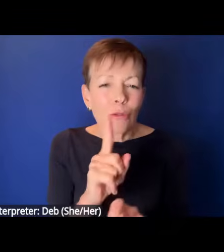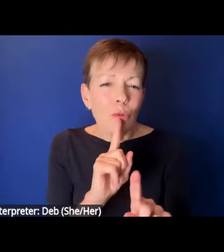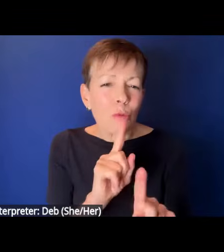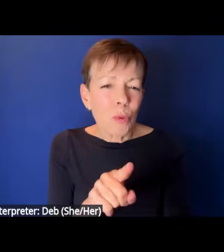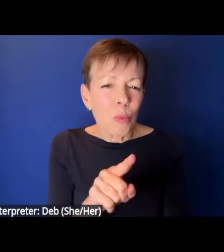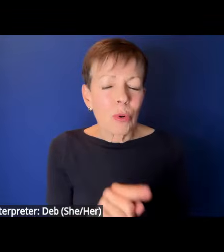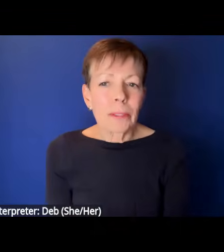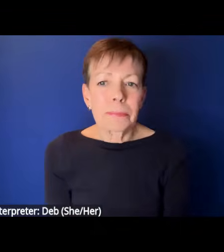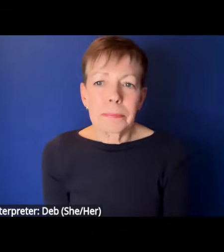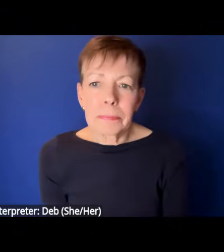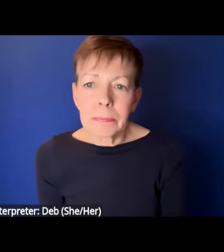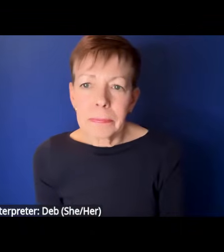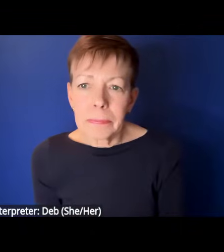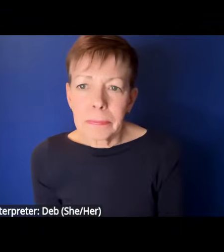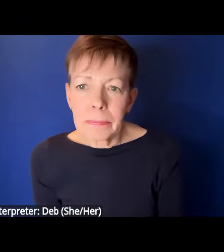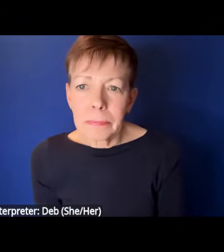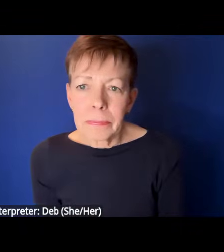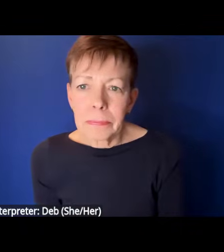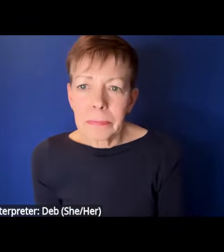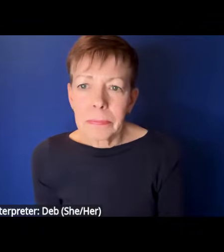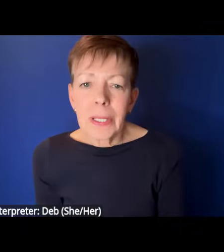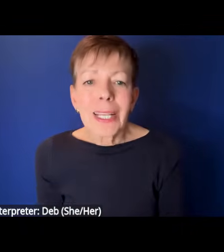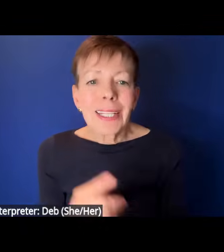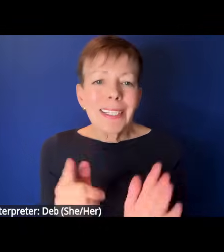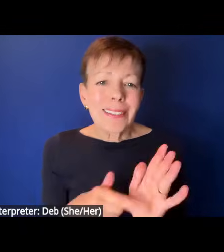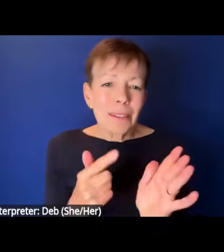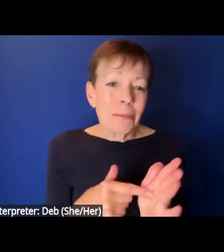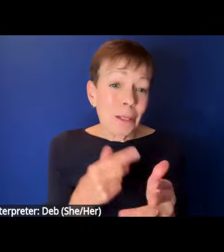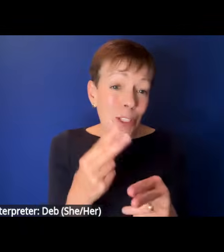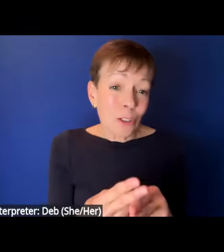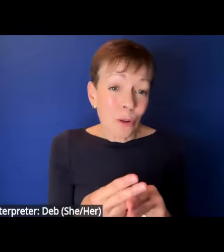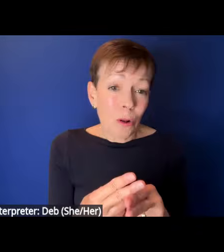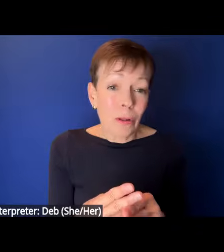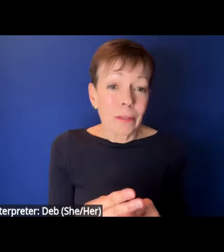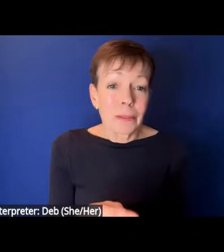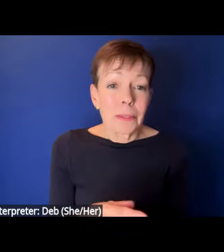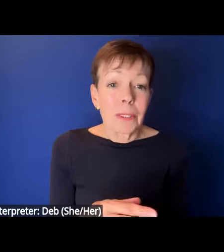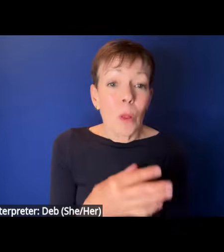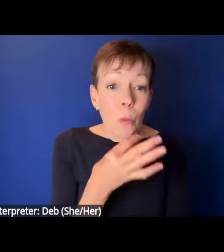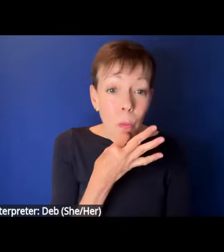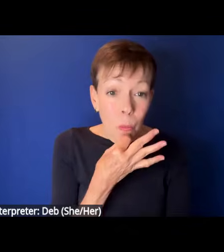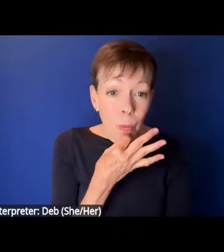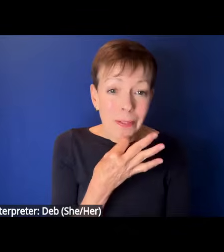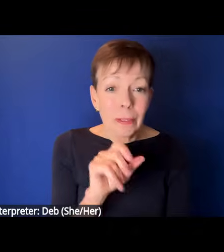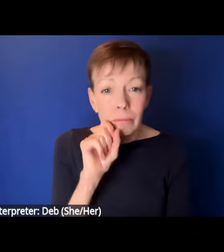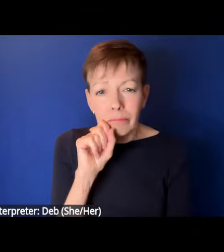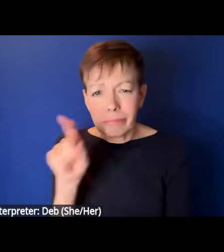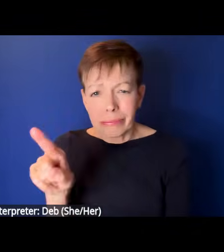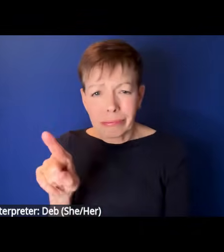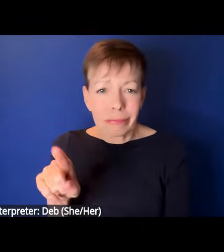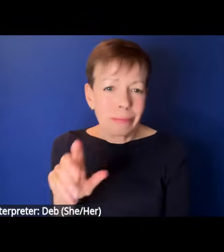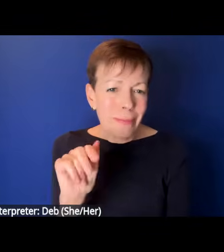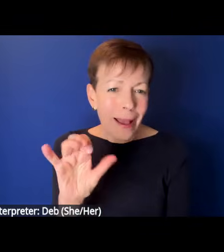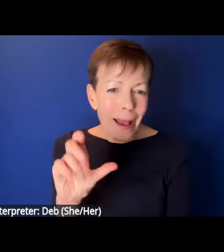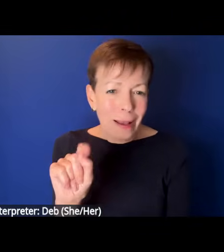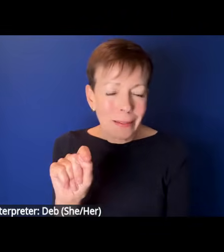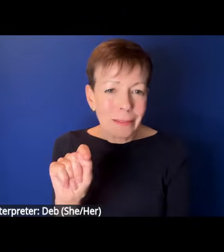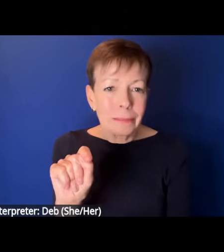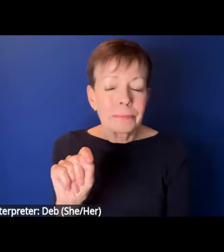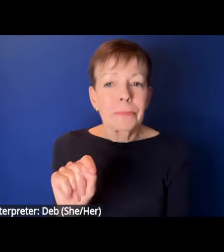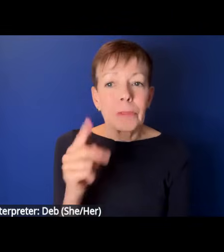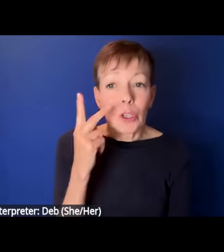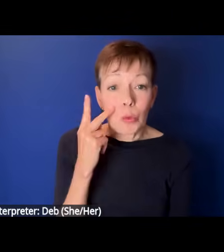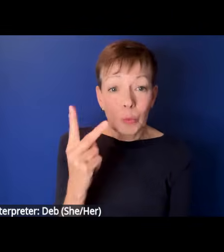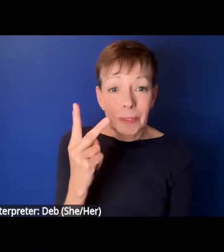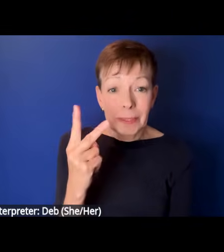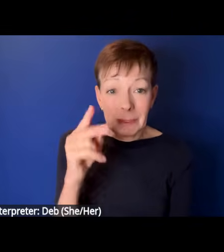It needs to be done, sometimes referred to the whistleblower act. You will see Superintendent Whitney has signed that